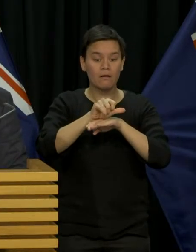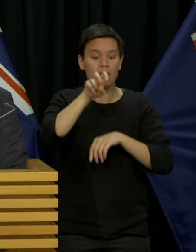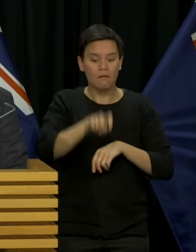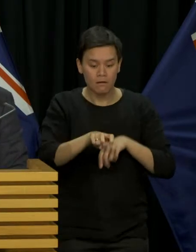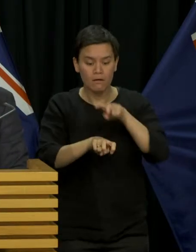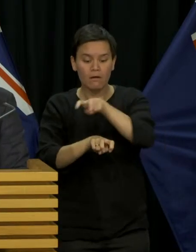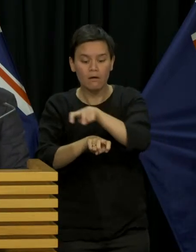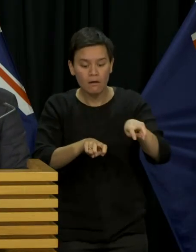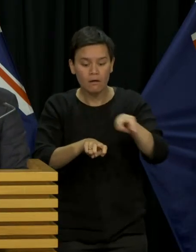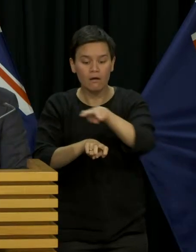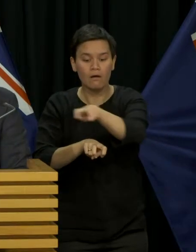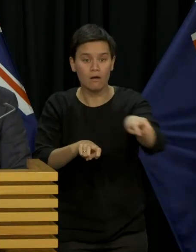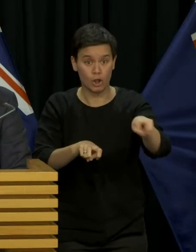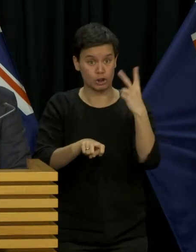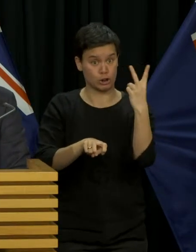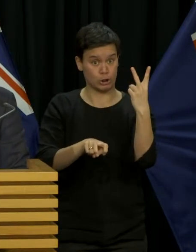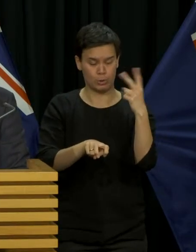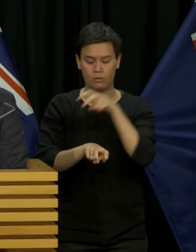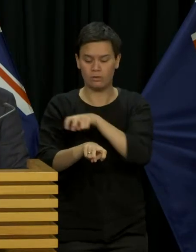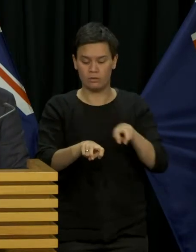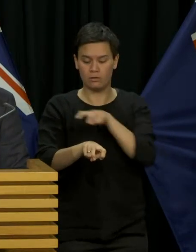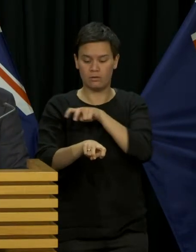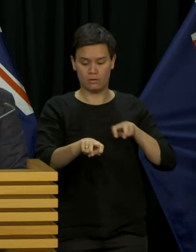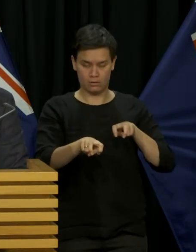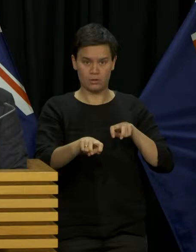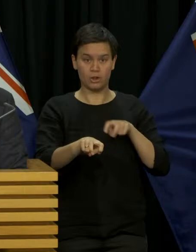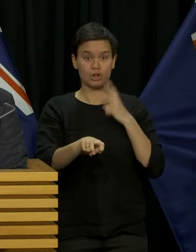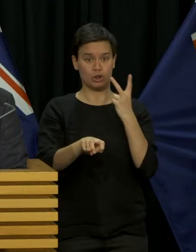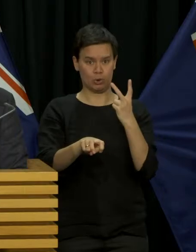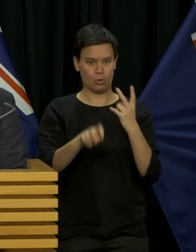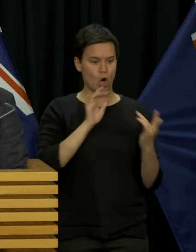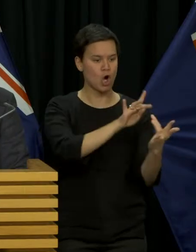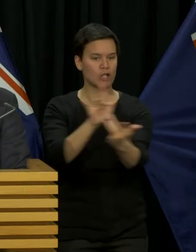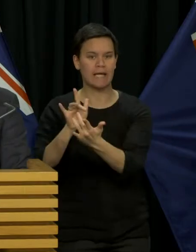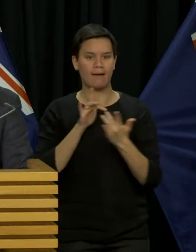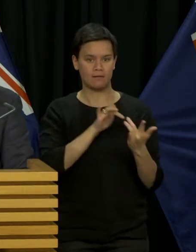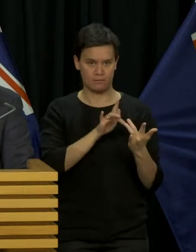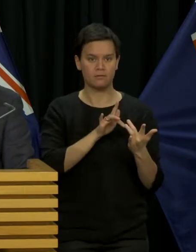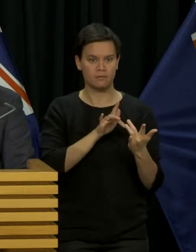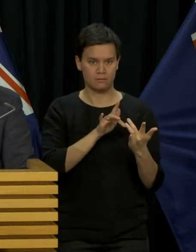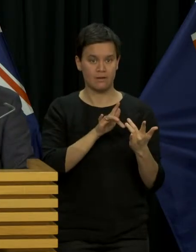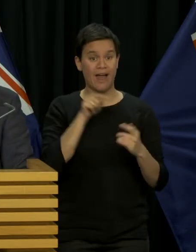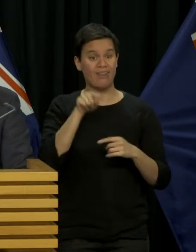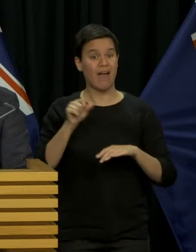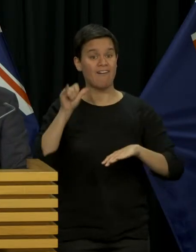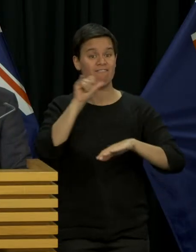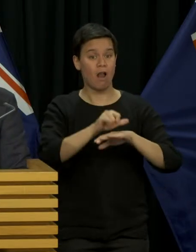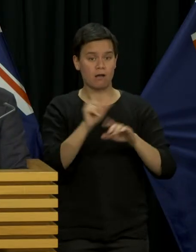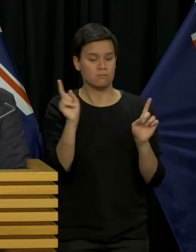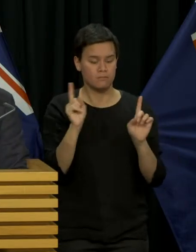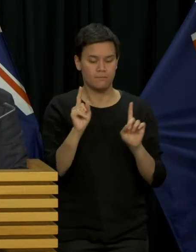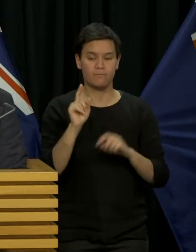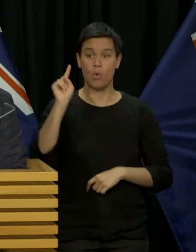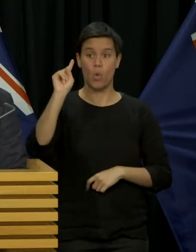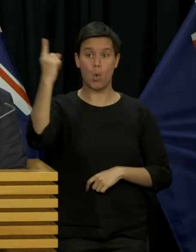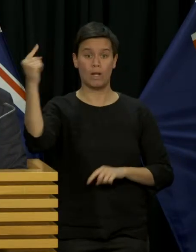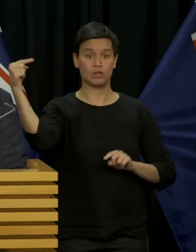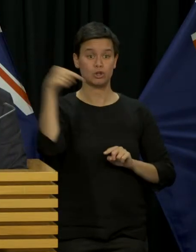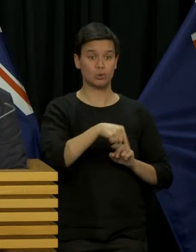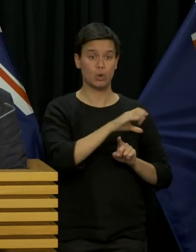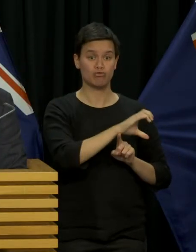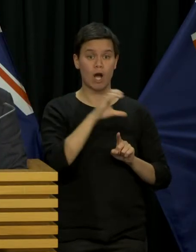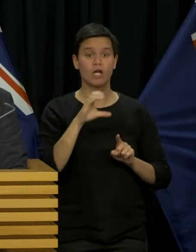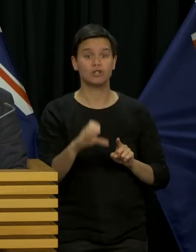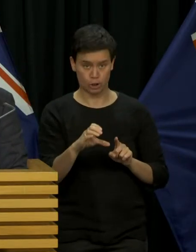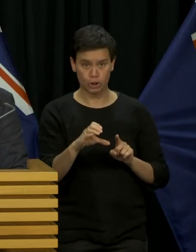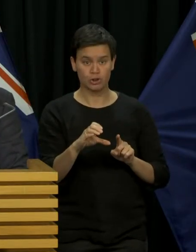flew from Auckland to Christchurch on flight NZ 555 on the 20th of July. These